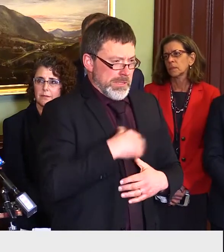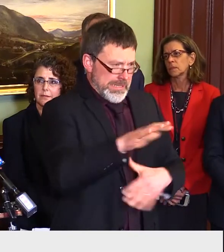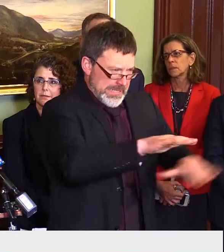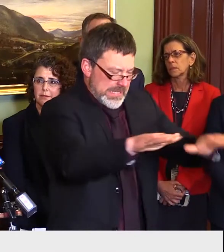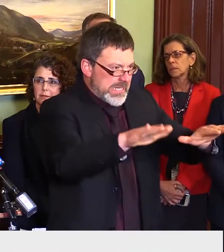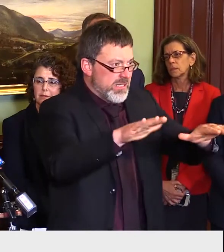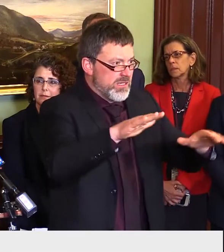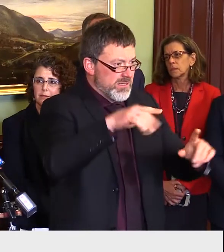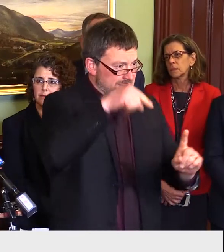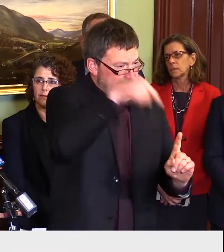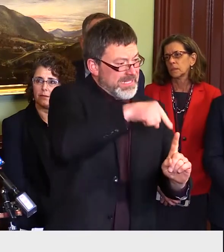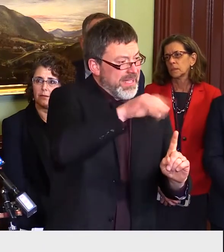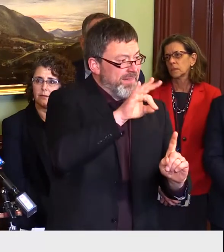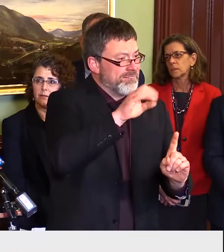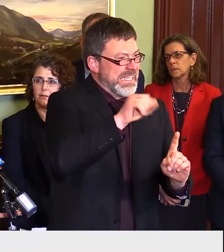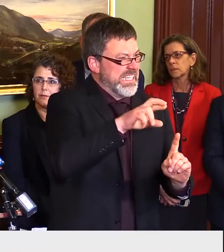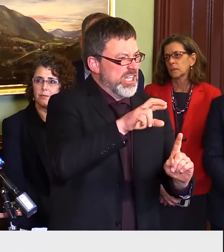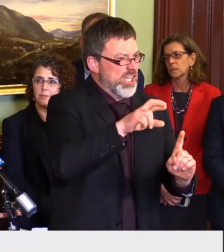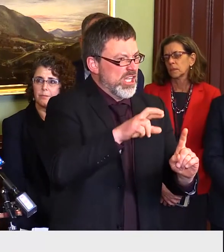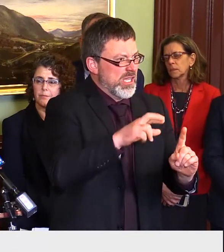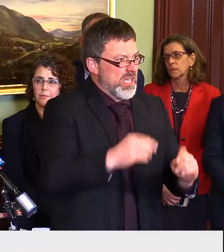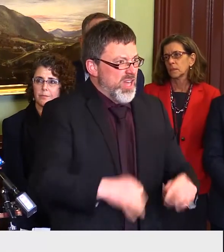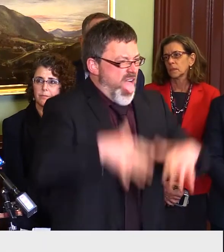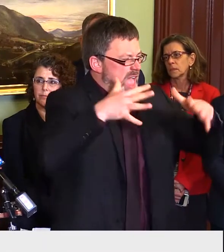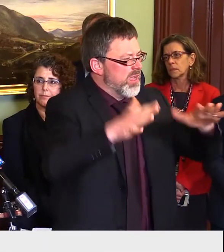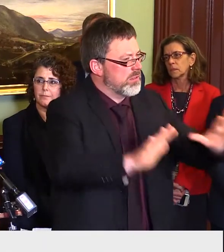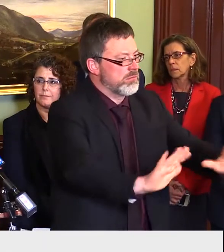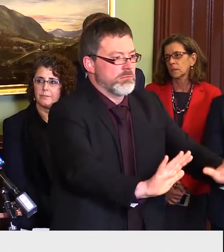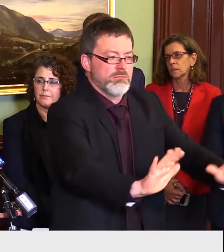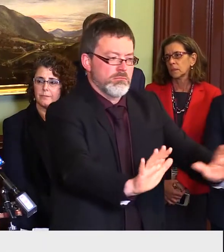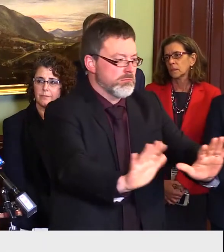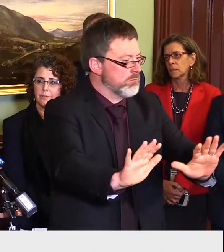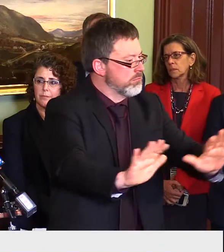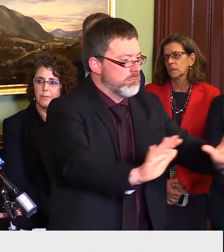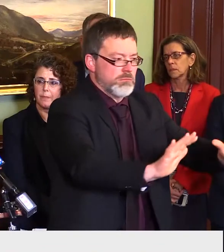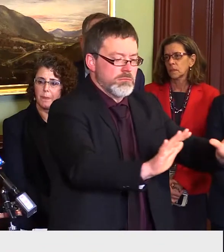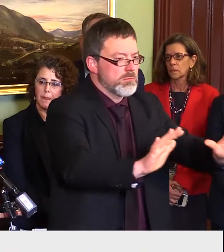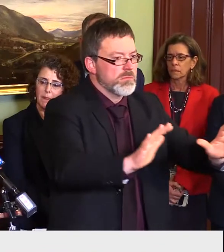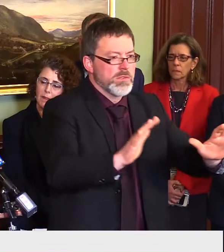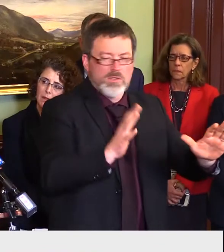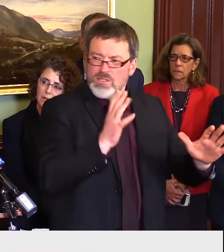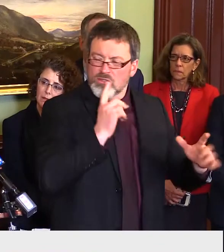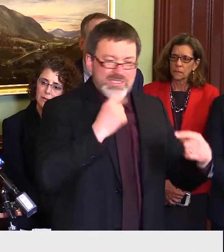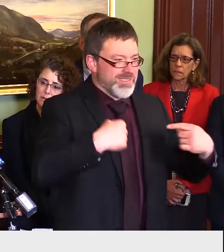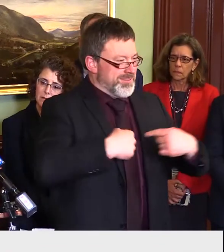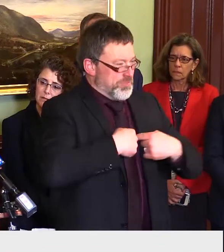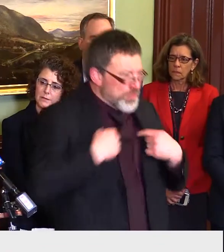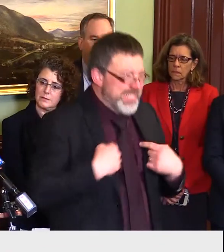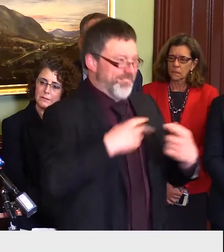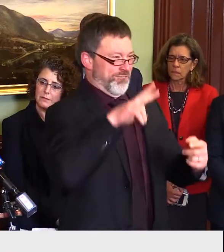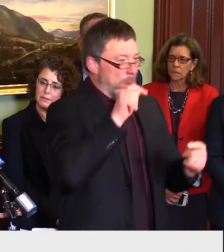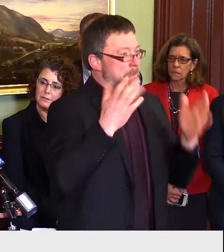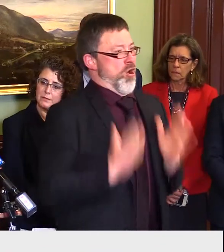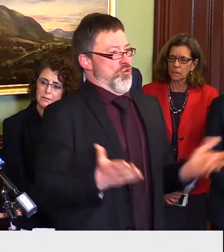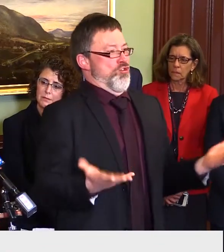about is about who we are as Vermonters and how we're going to lead our state forward.